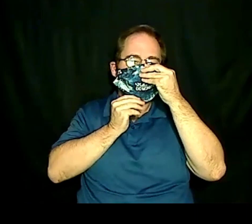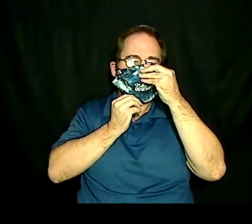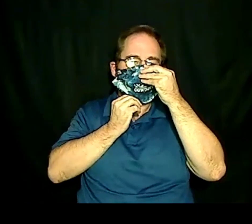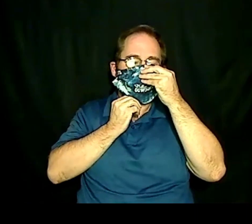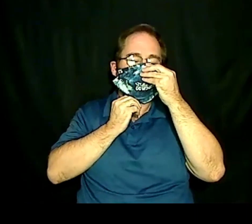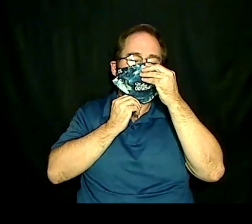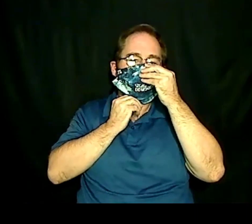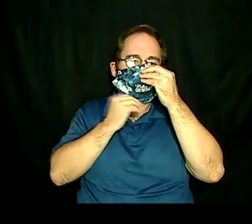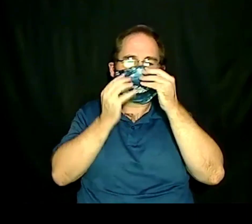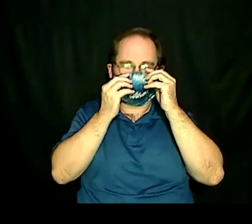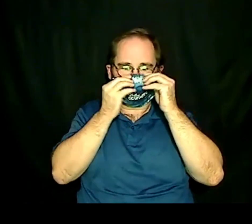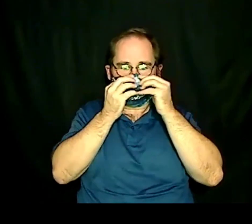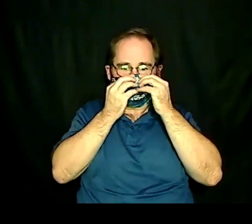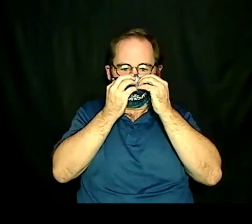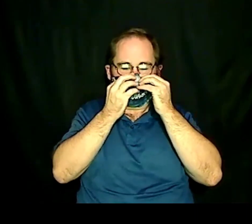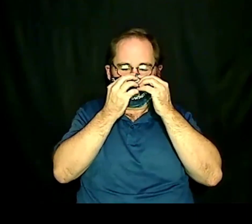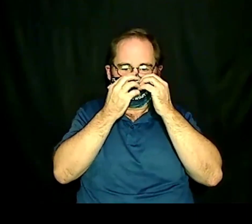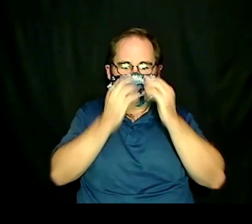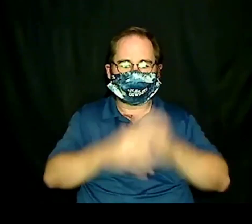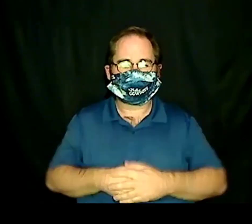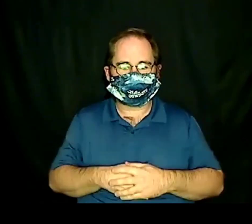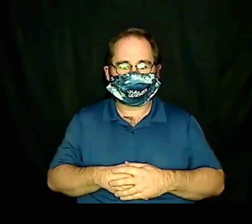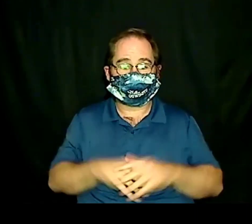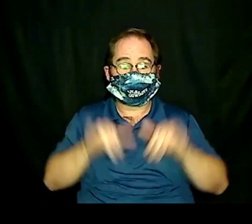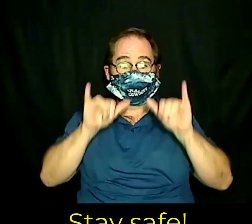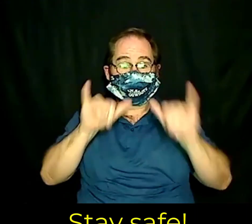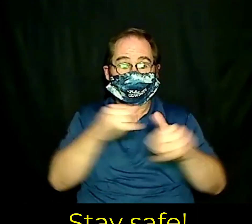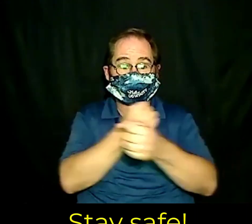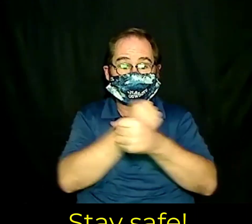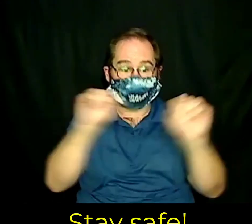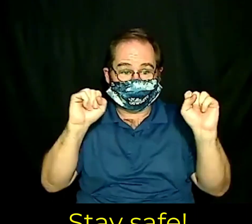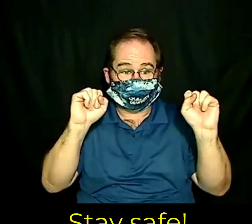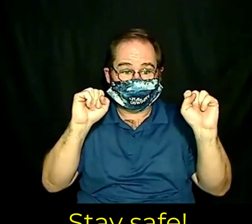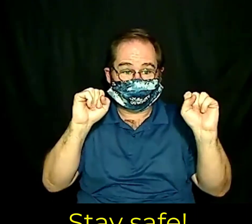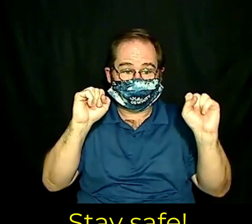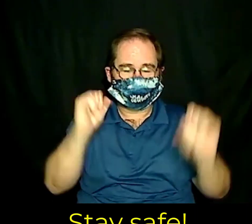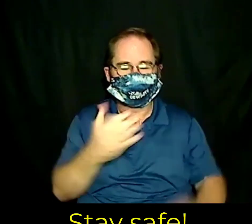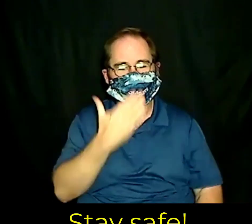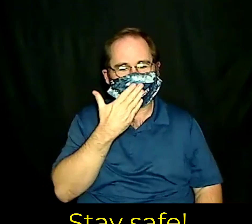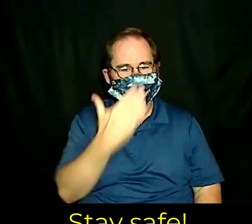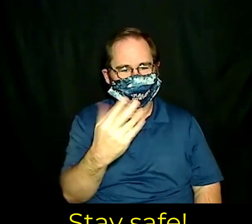Stay safe. Thanks for watching.